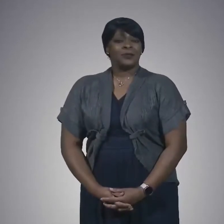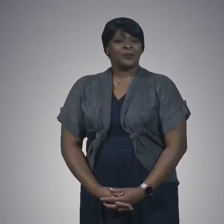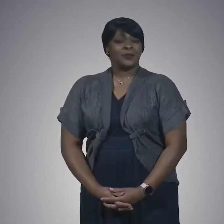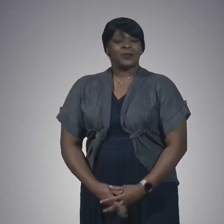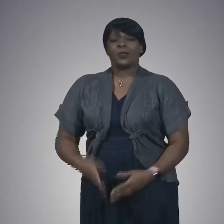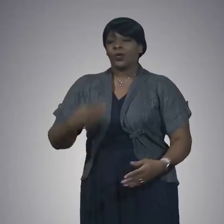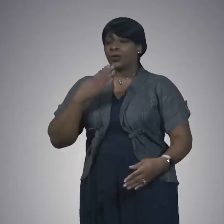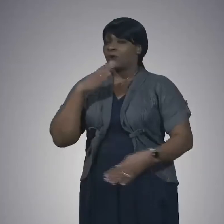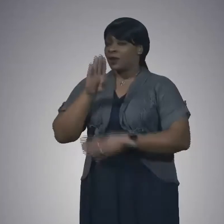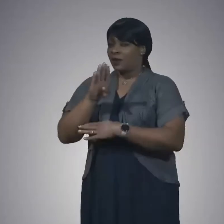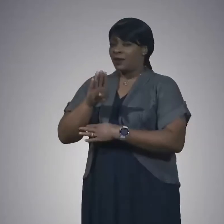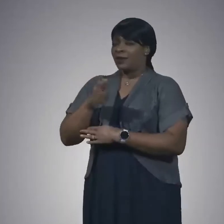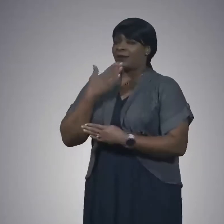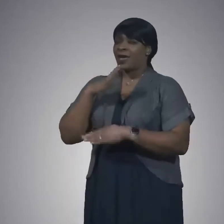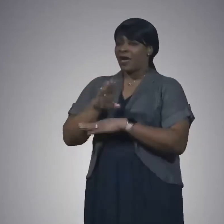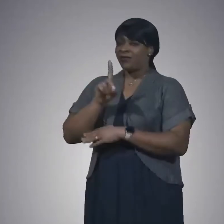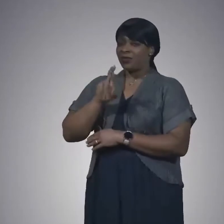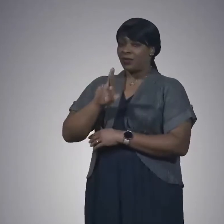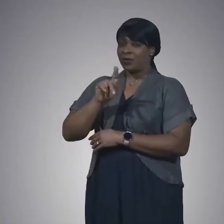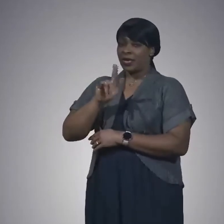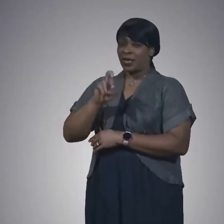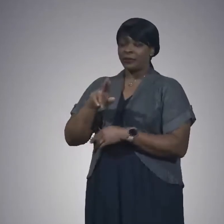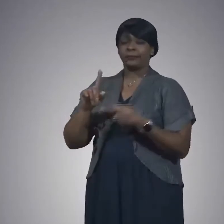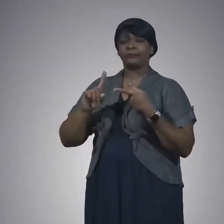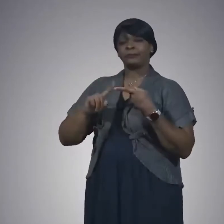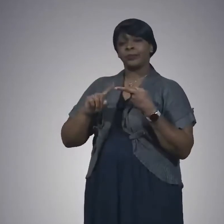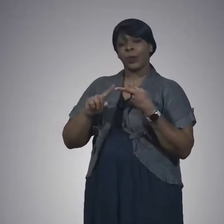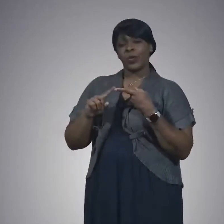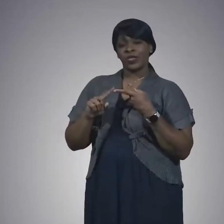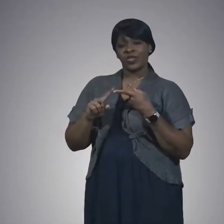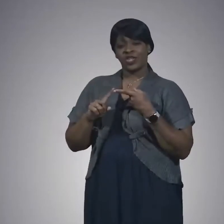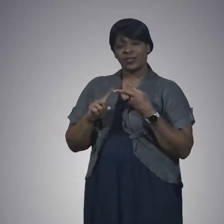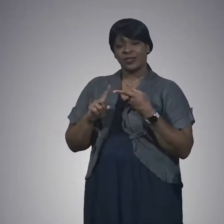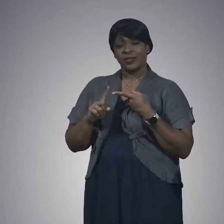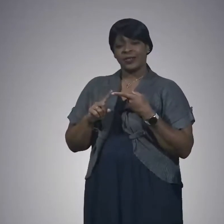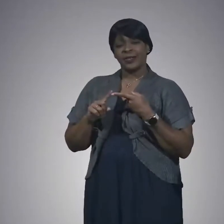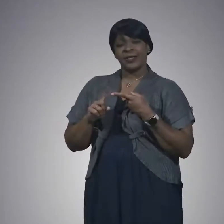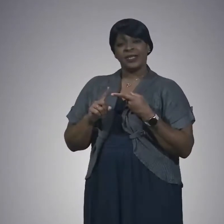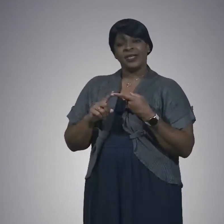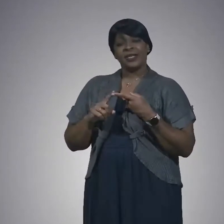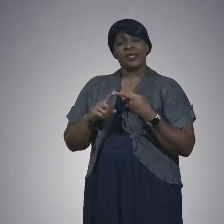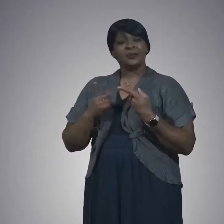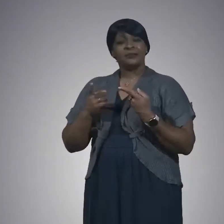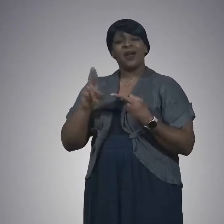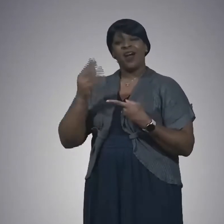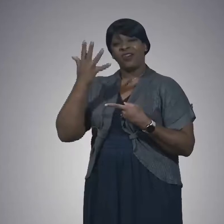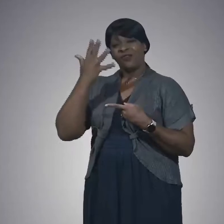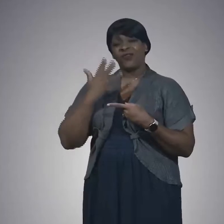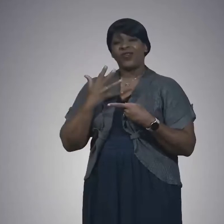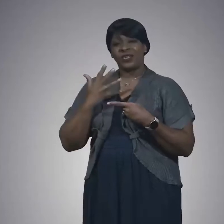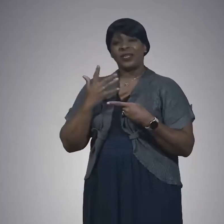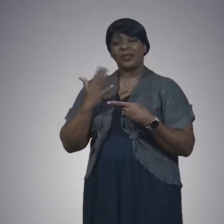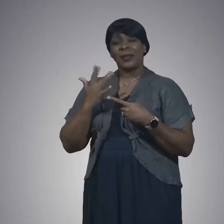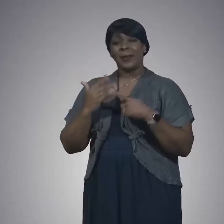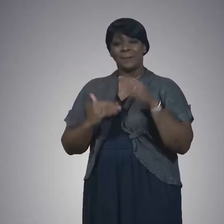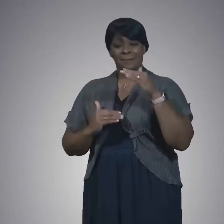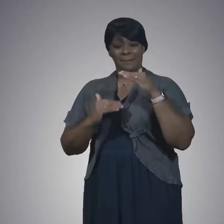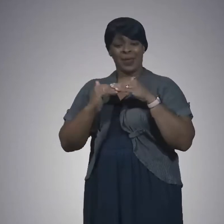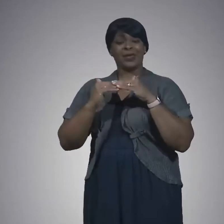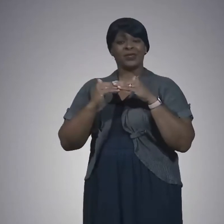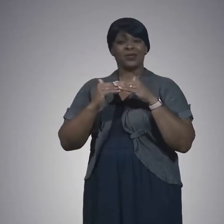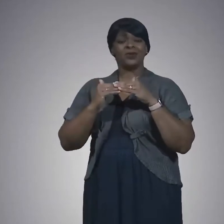Good evening. Good afternoon, Dr. Taylor. First question, we kind of passed an unfortunate milestone overnight,